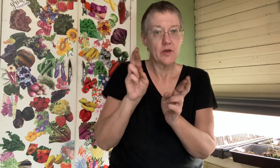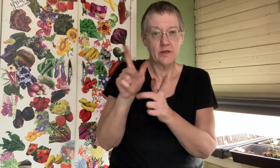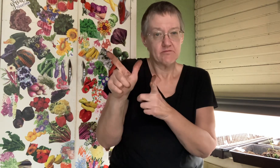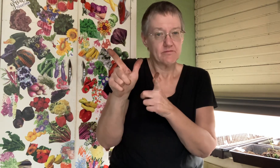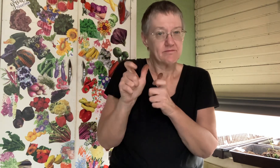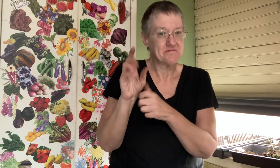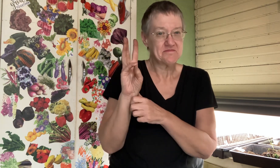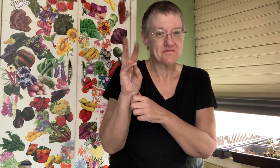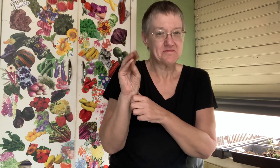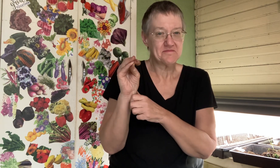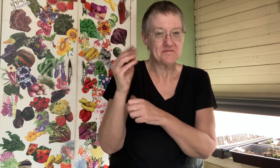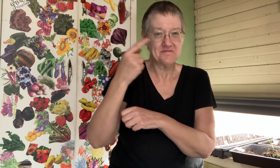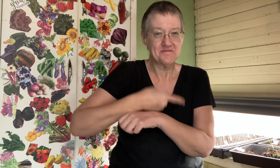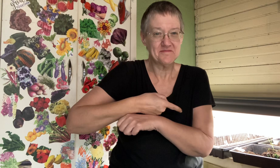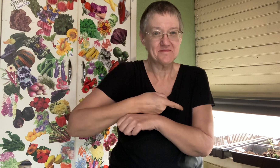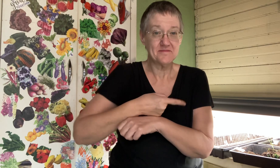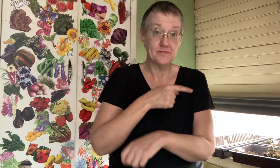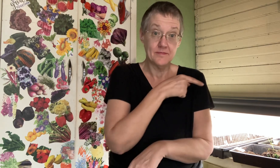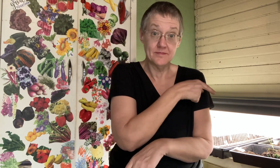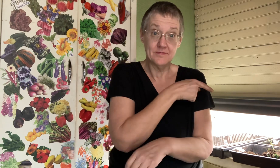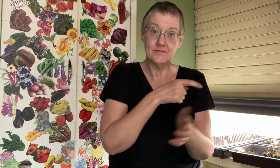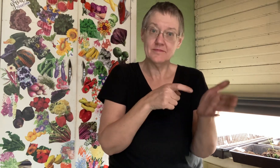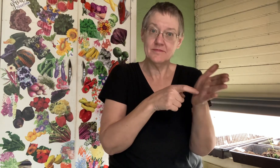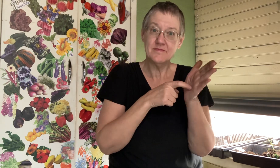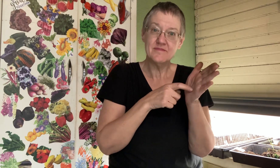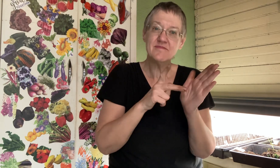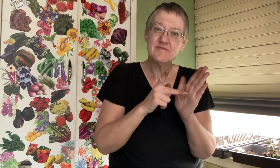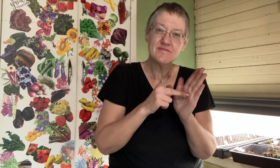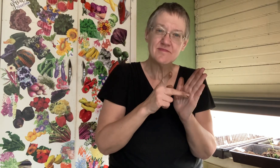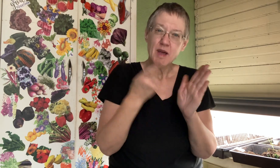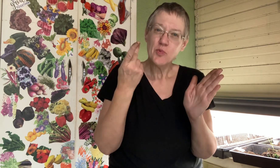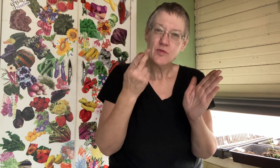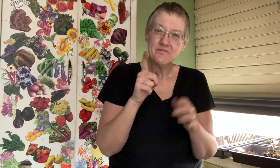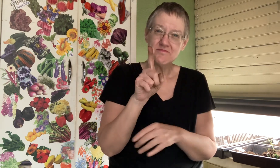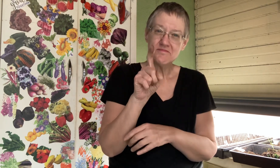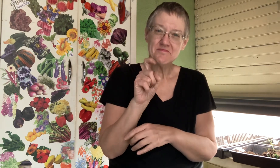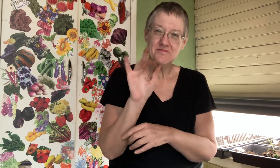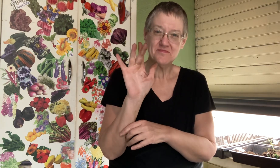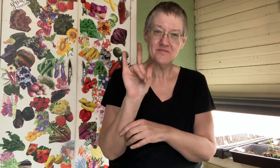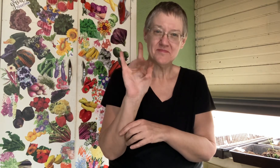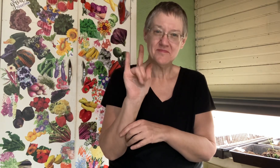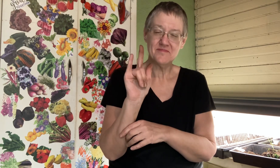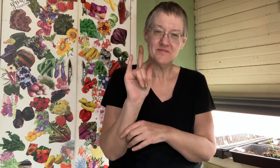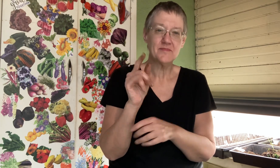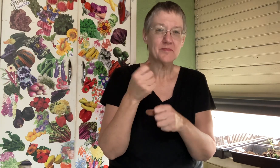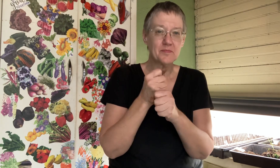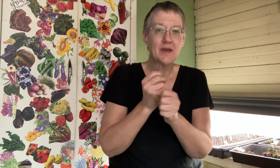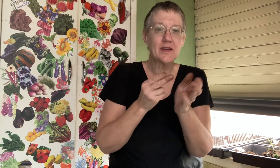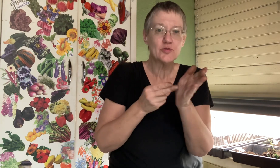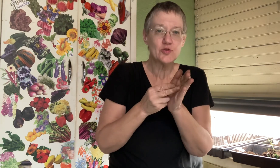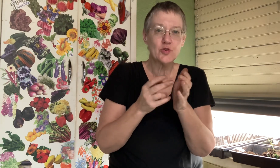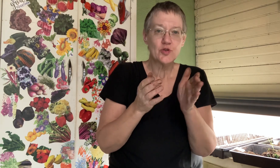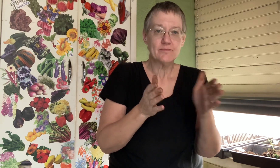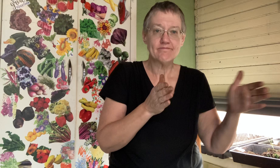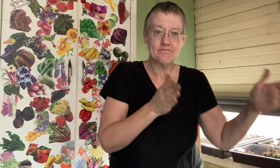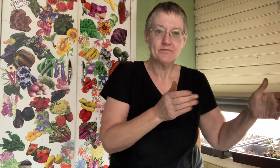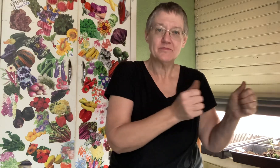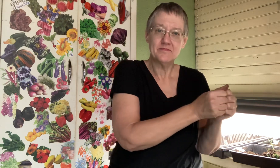requires less space. Plus, those are going to be ready in only 60 days, but the Walla Walla are going to take double the time